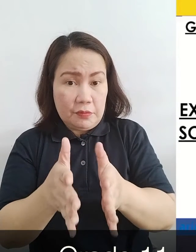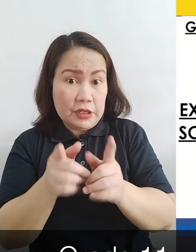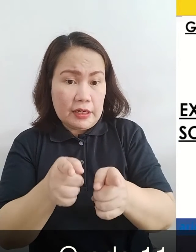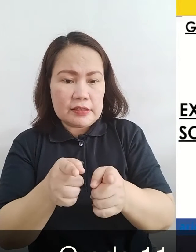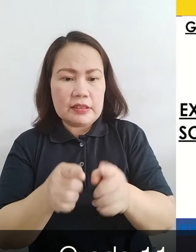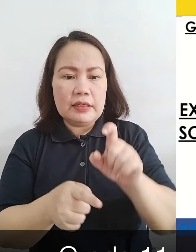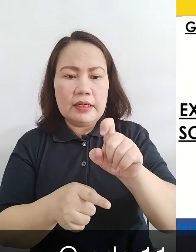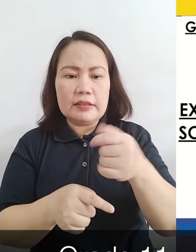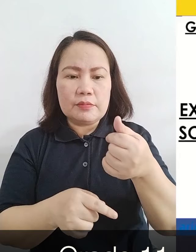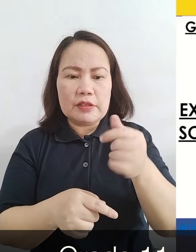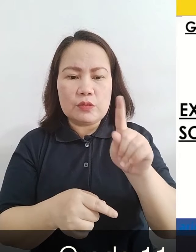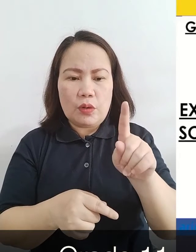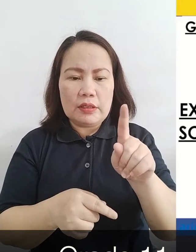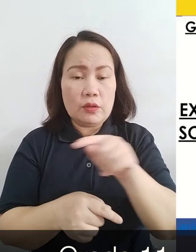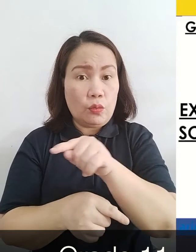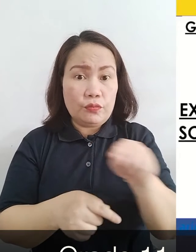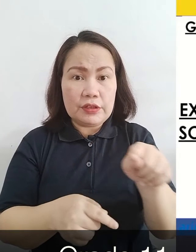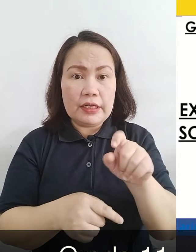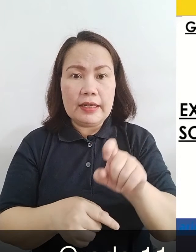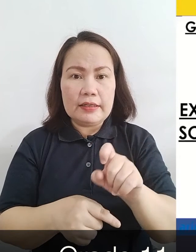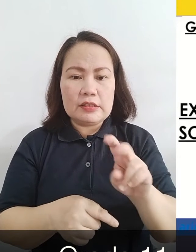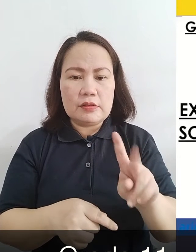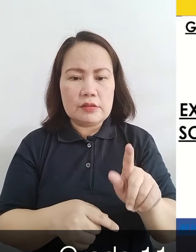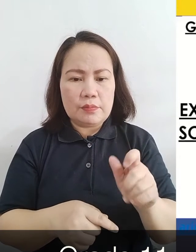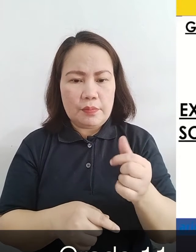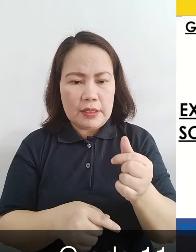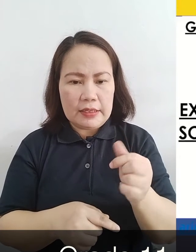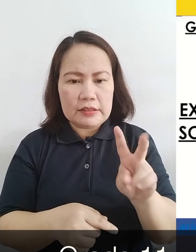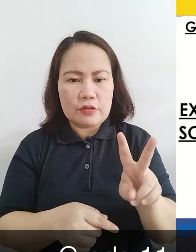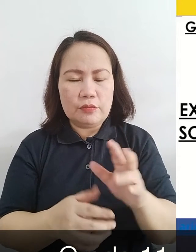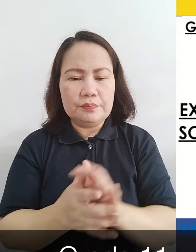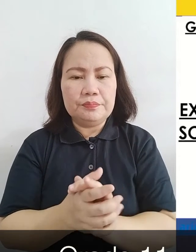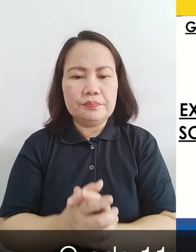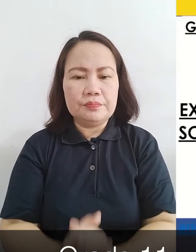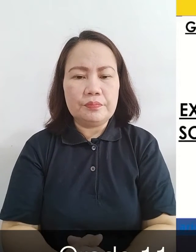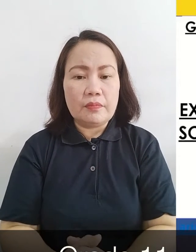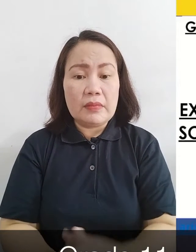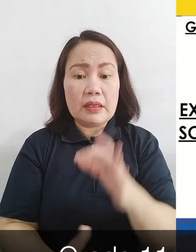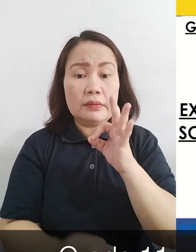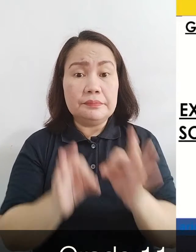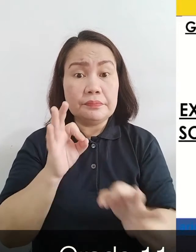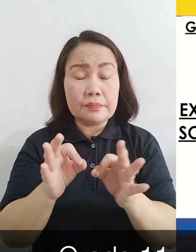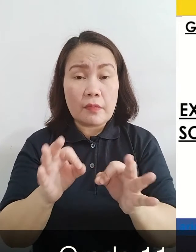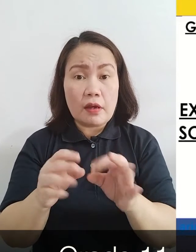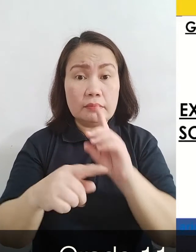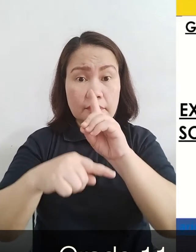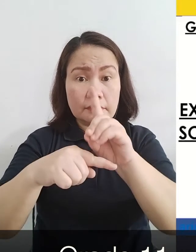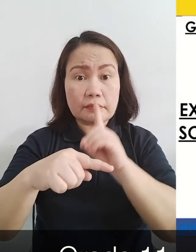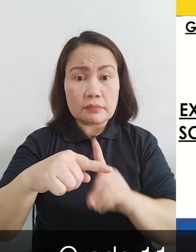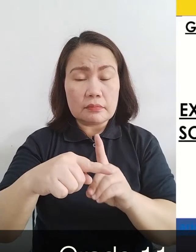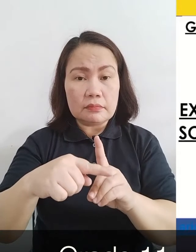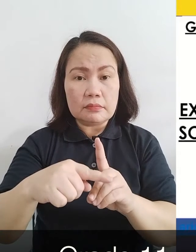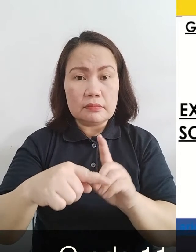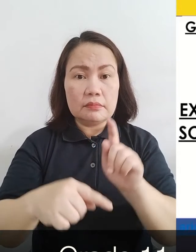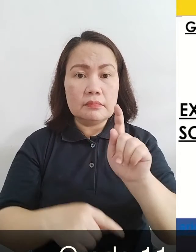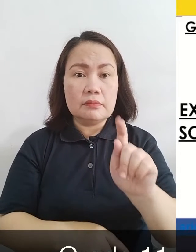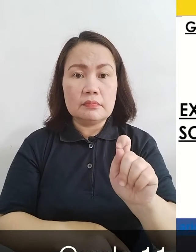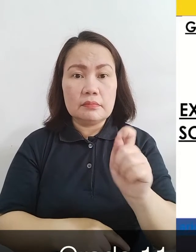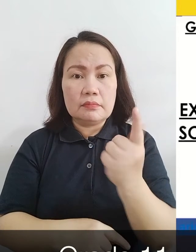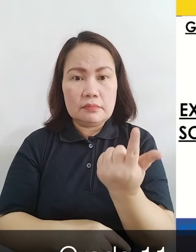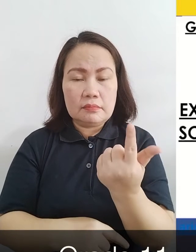2. So, ulitin ko, kapag division, tapos trinomial yung given, ang gagawin